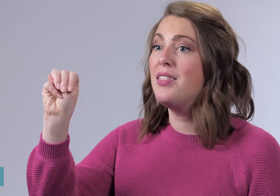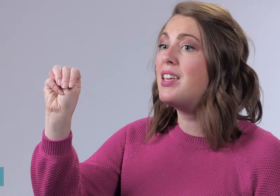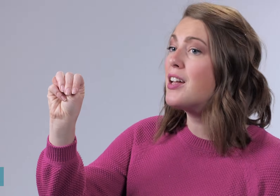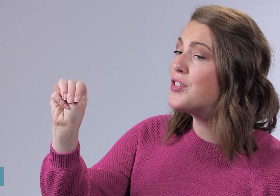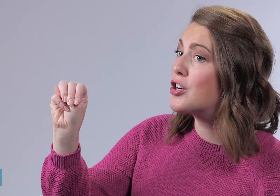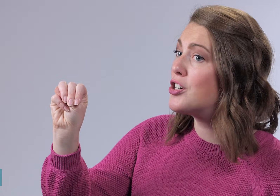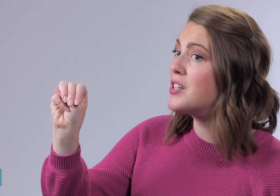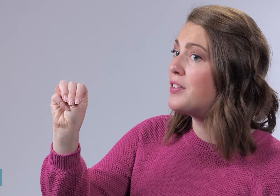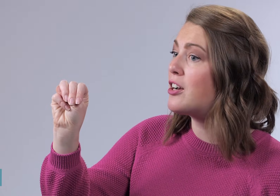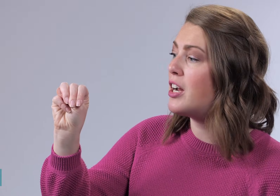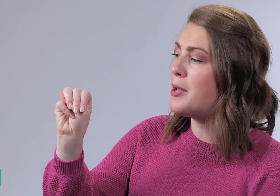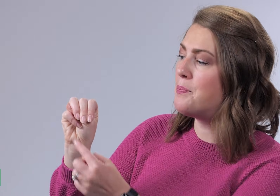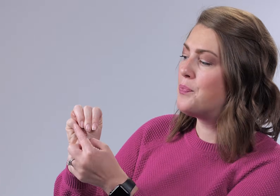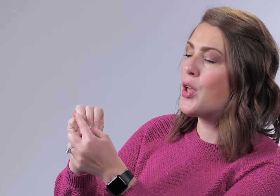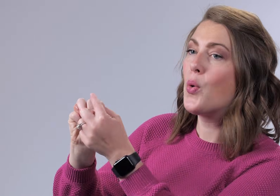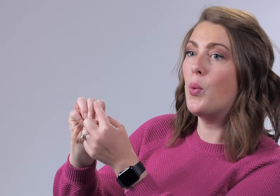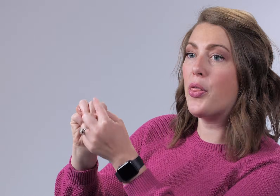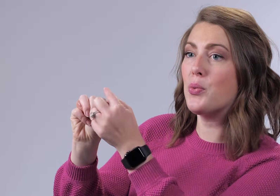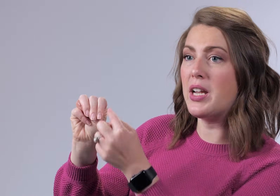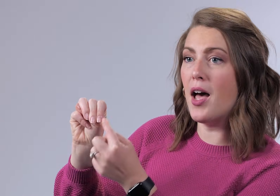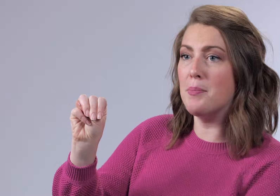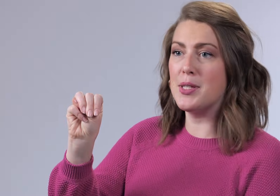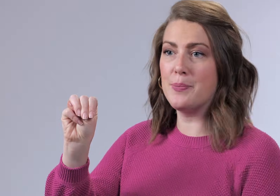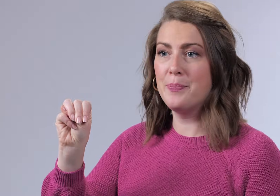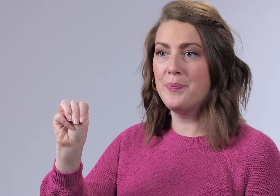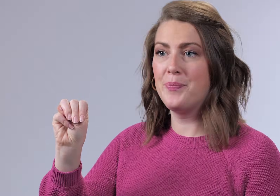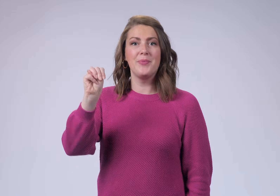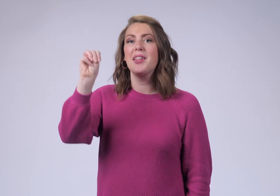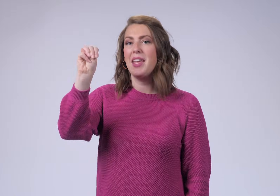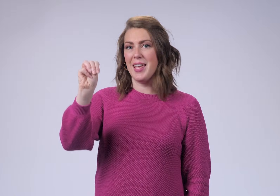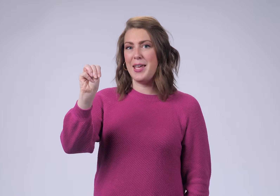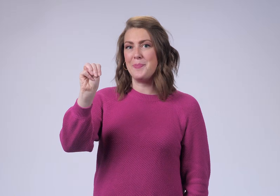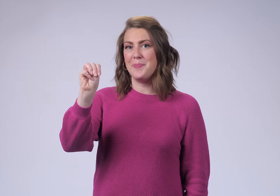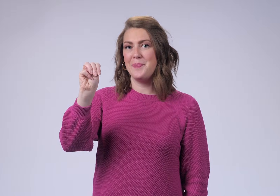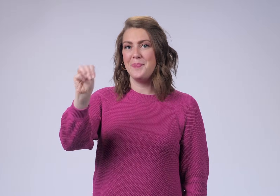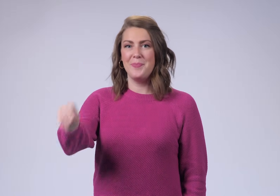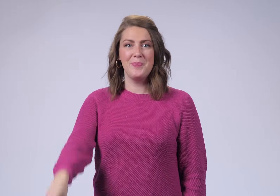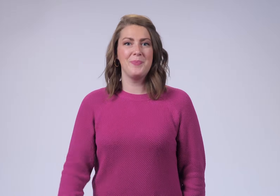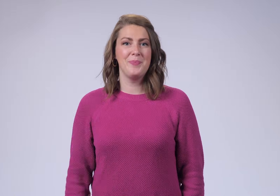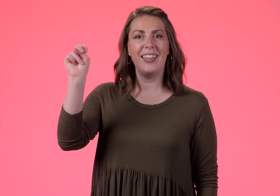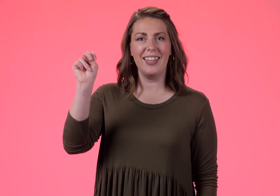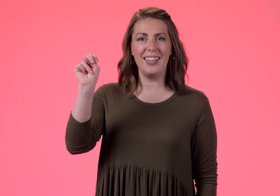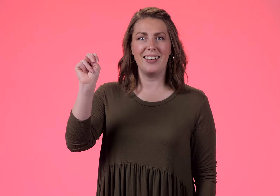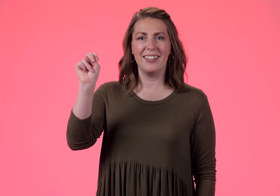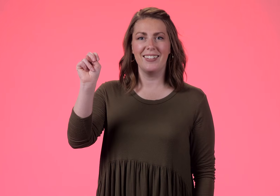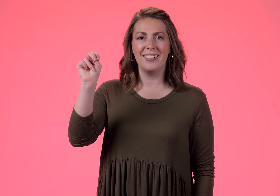Think of the cursive letter M with 3 humps. M. N.